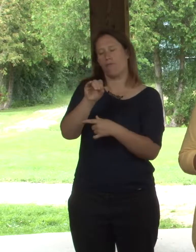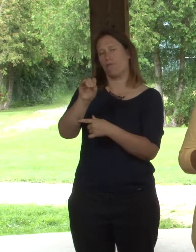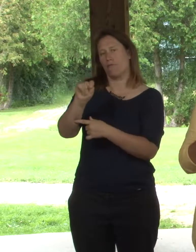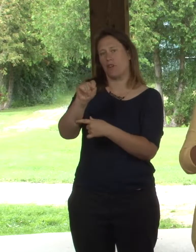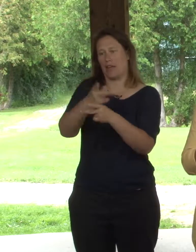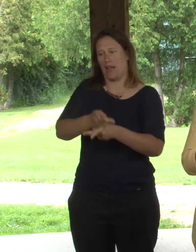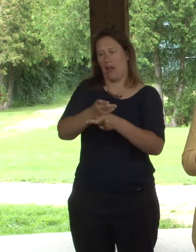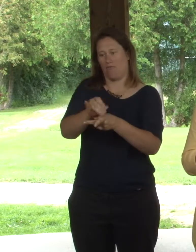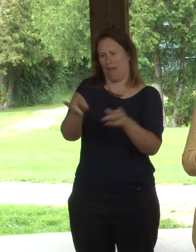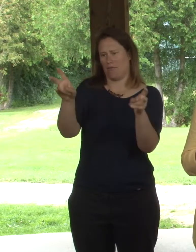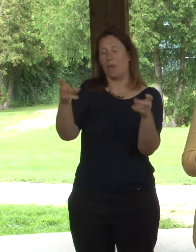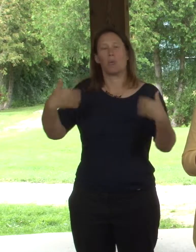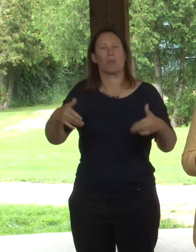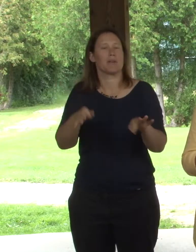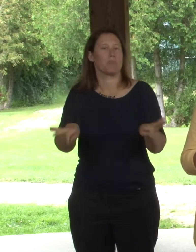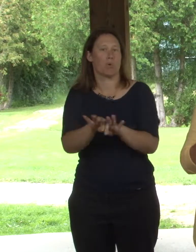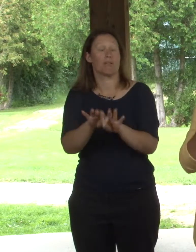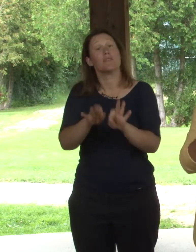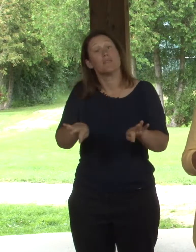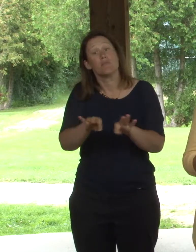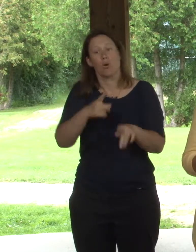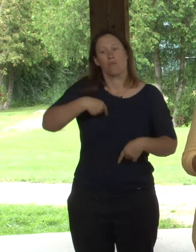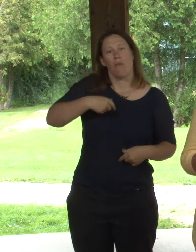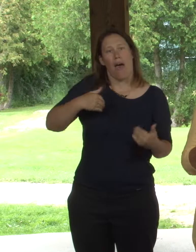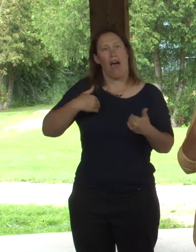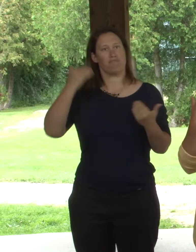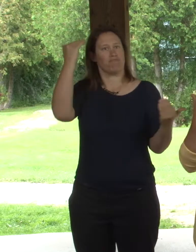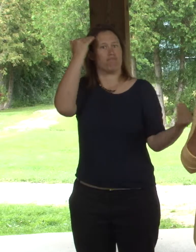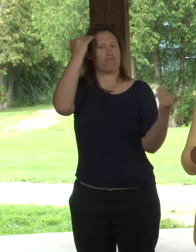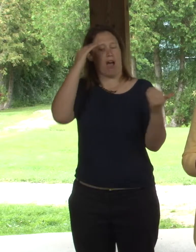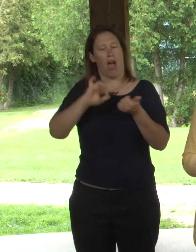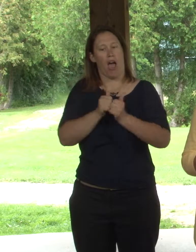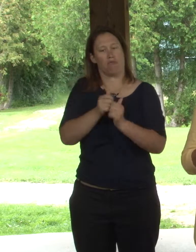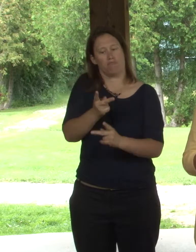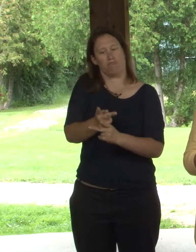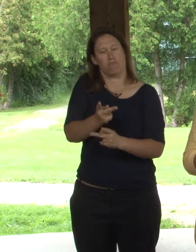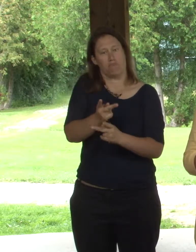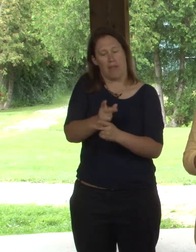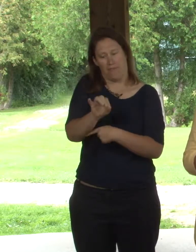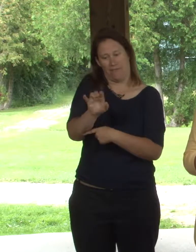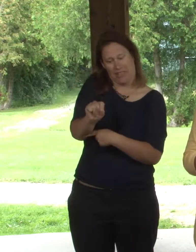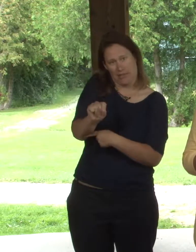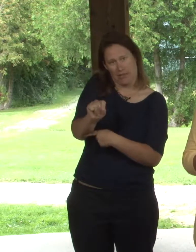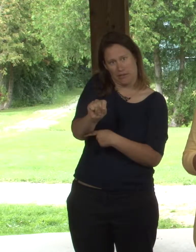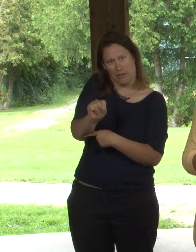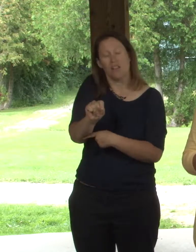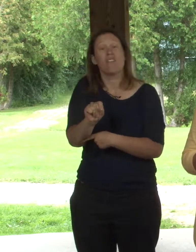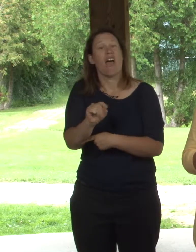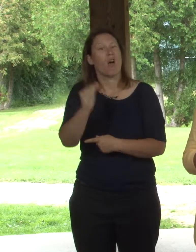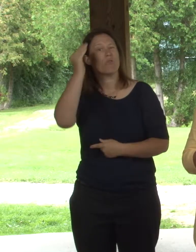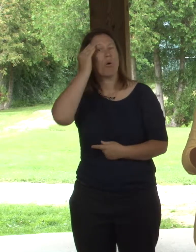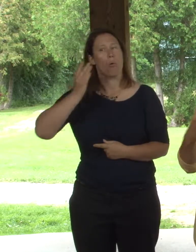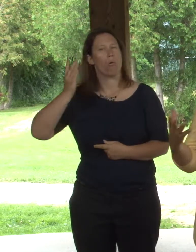important. We need to have better foot care education. We need to understand why having good foot care is